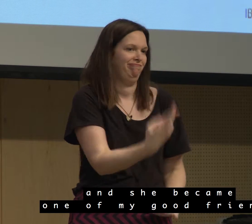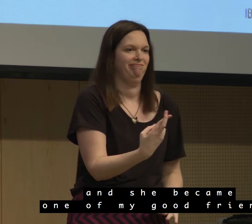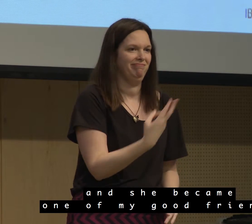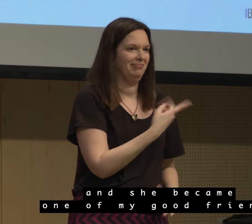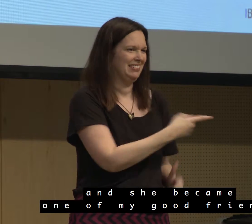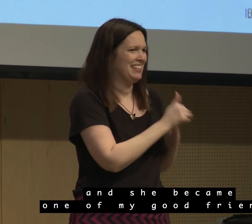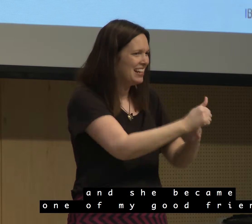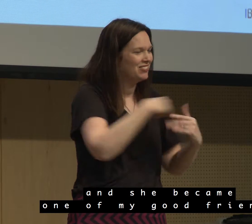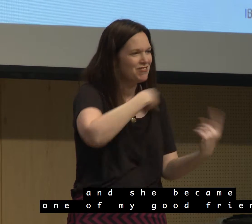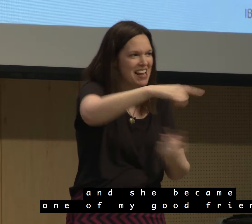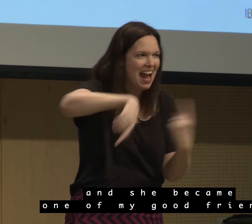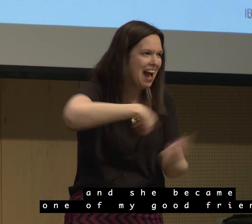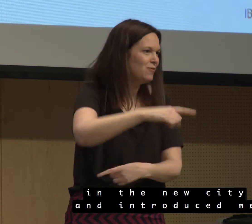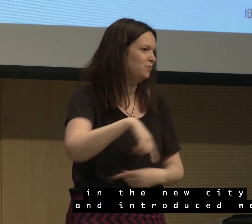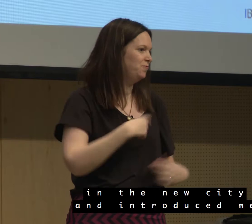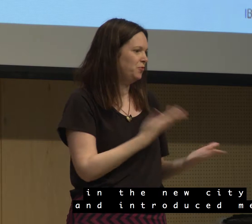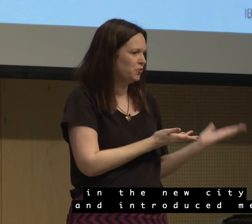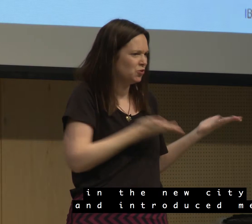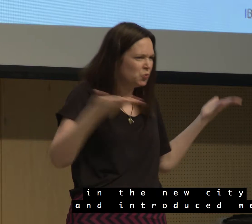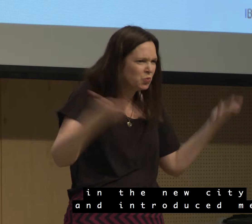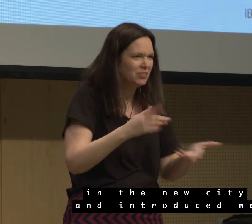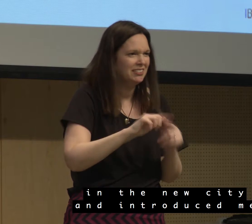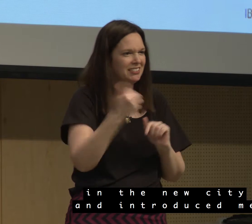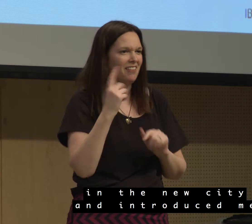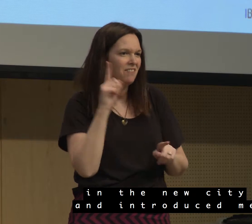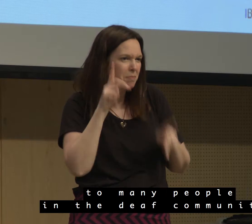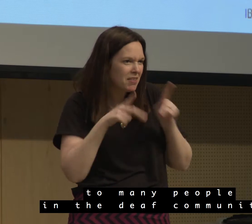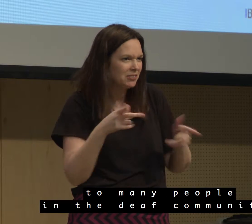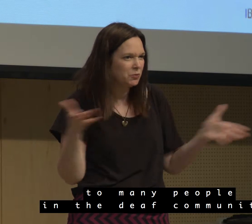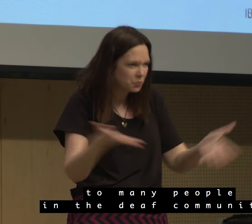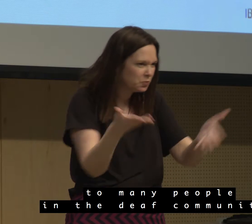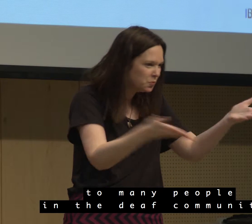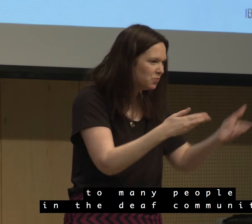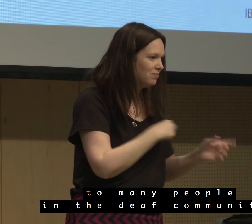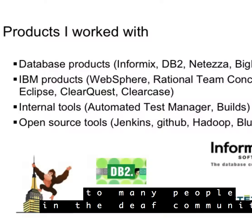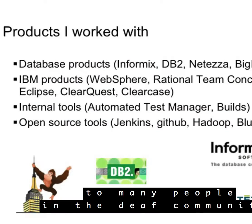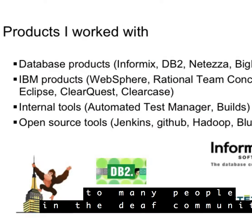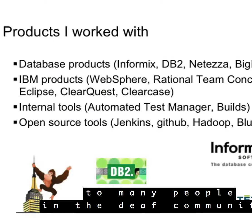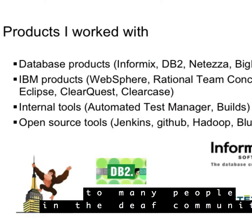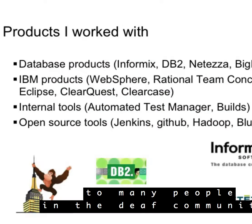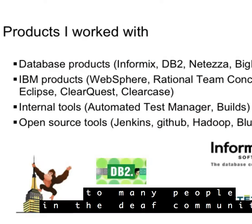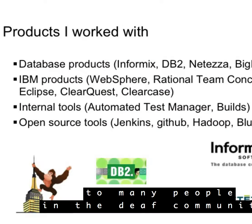became one of my good friends in the new city and introduced me to many people in the deaf community.